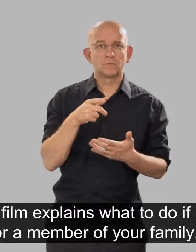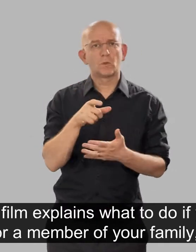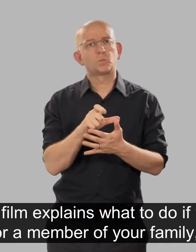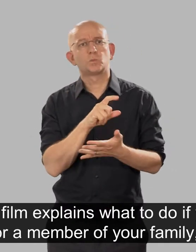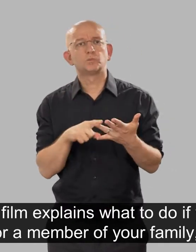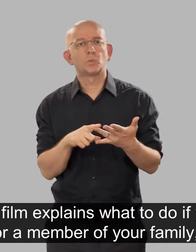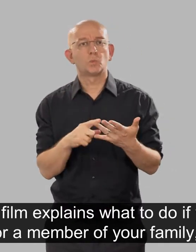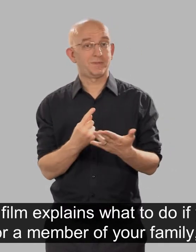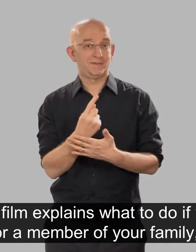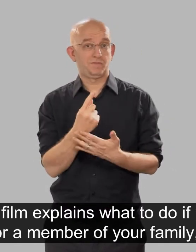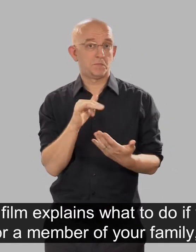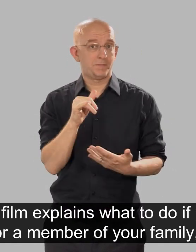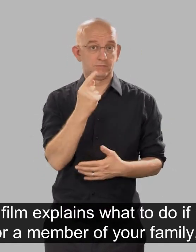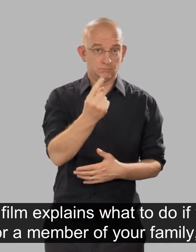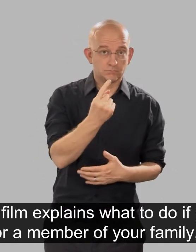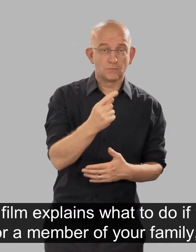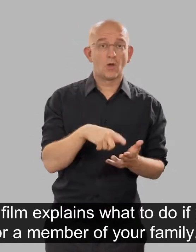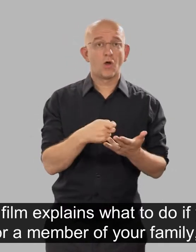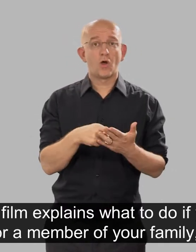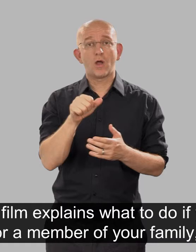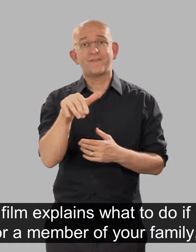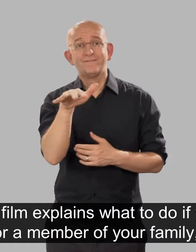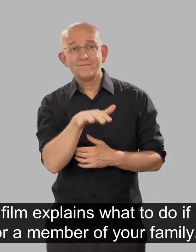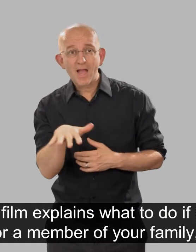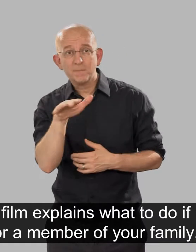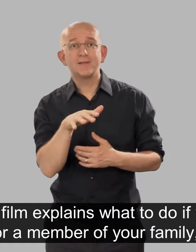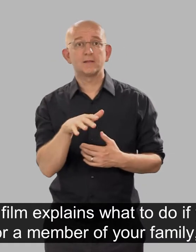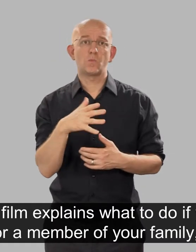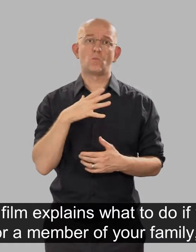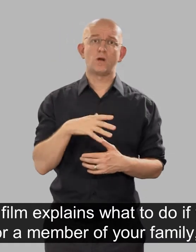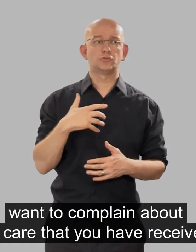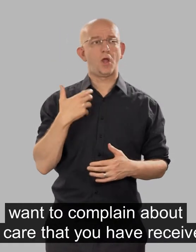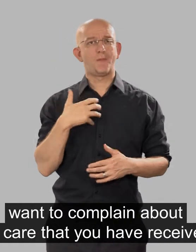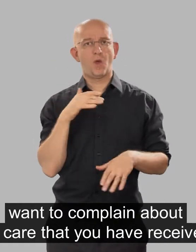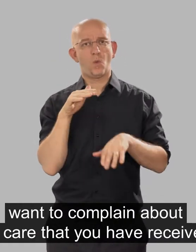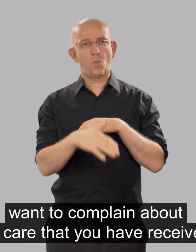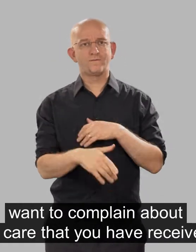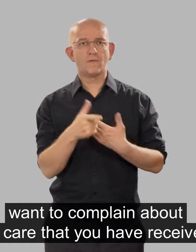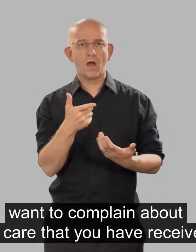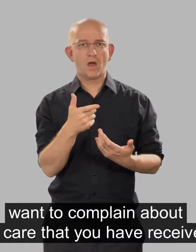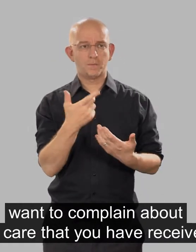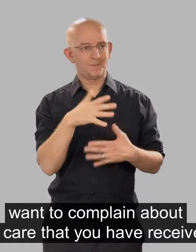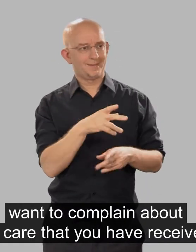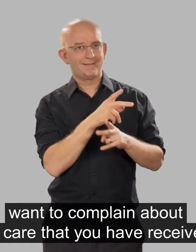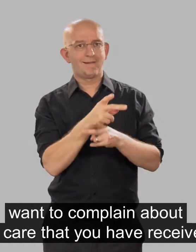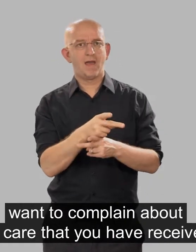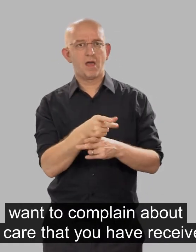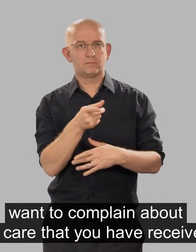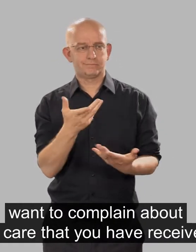This film explains what to do if you, or a member of your family, want to complain about the care that you